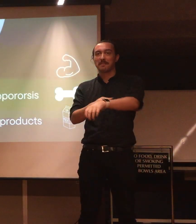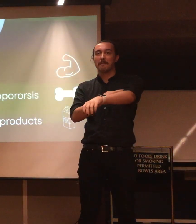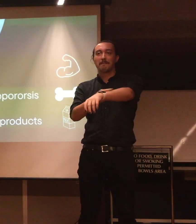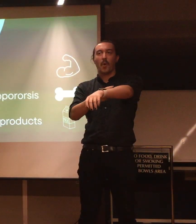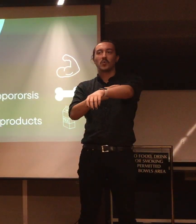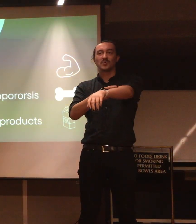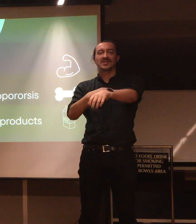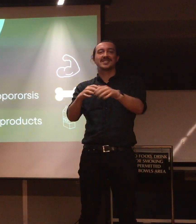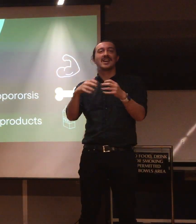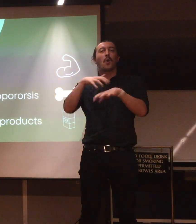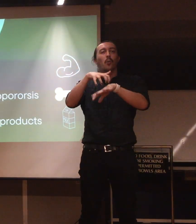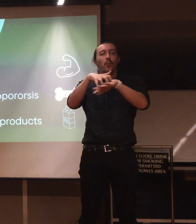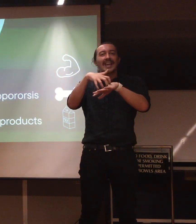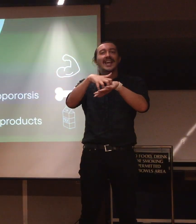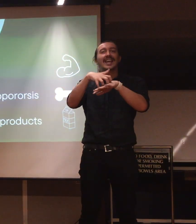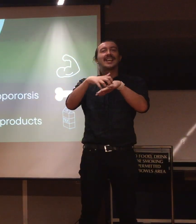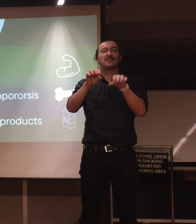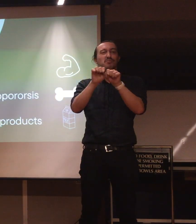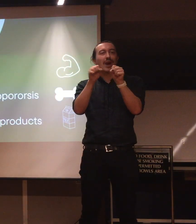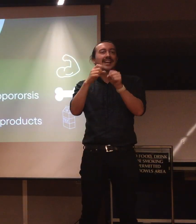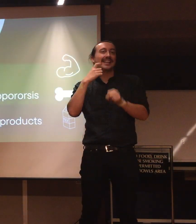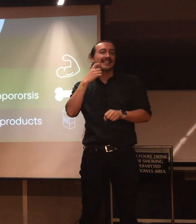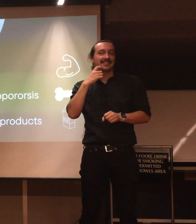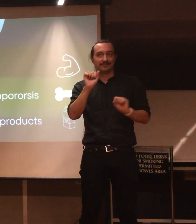The bone, yes.